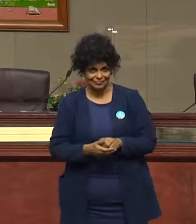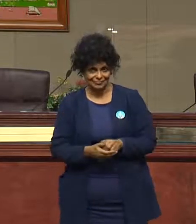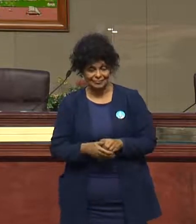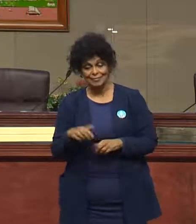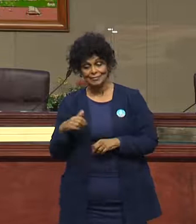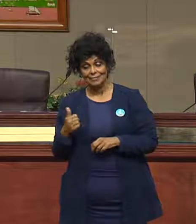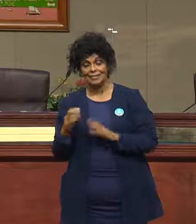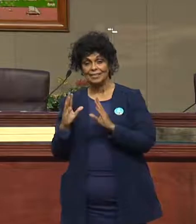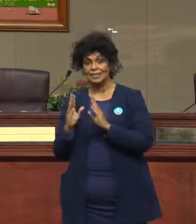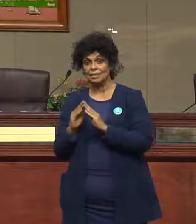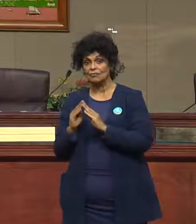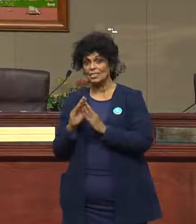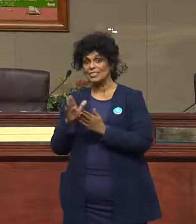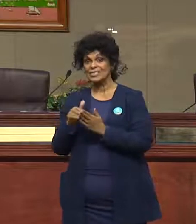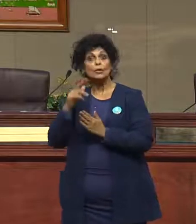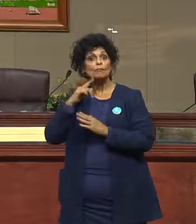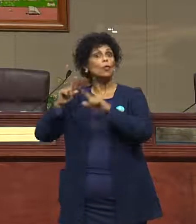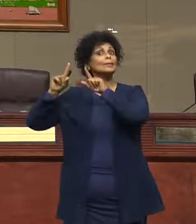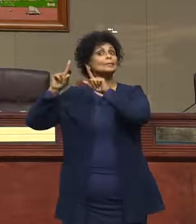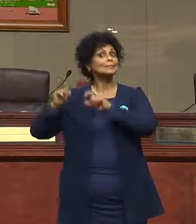site has been open for